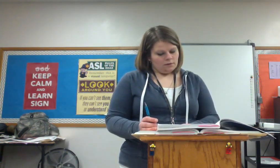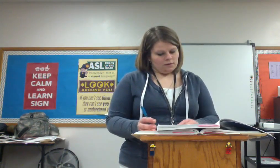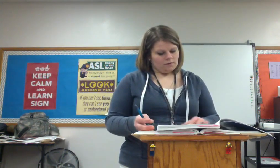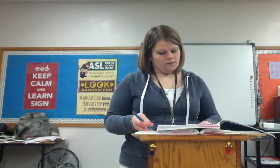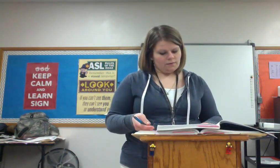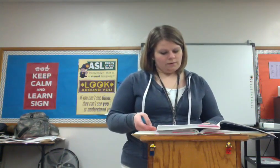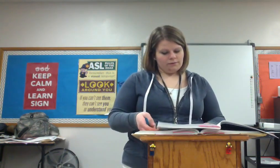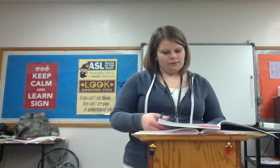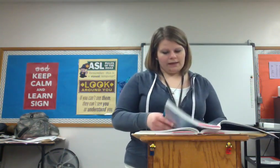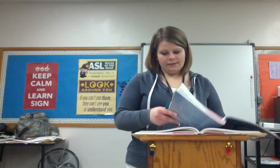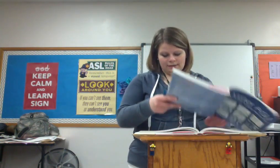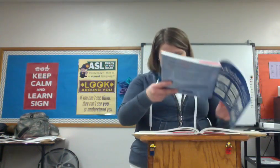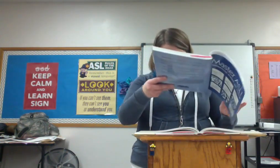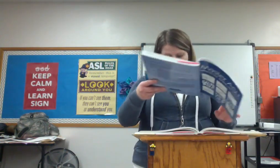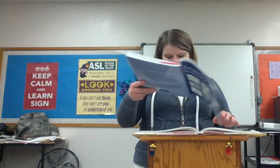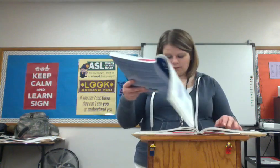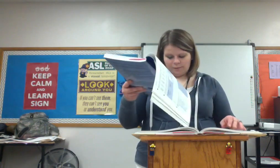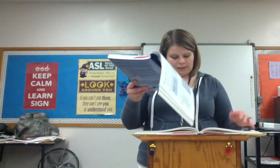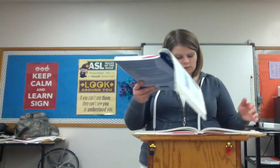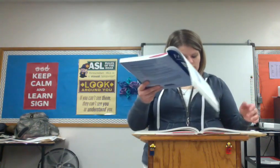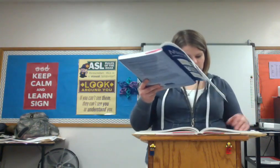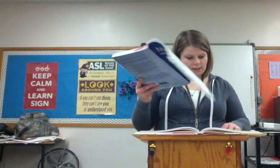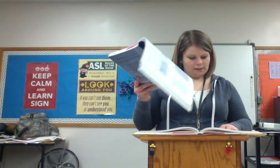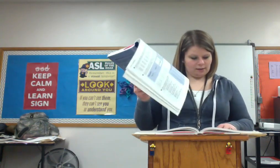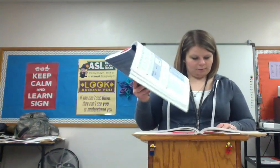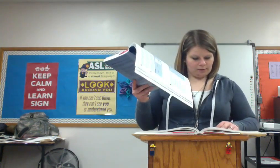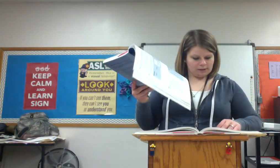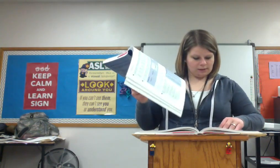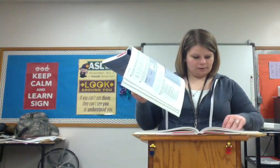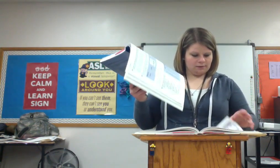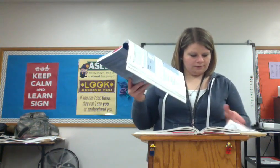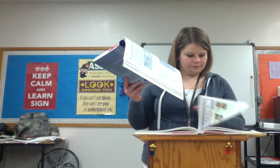So just review through that, and then we will go to page 180 in our books.